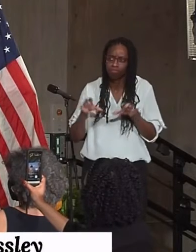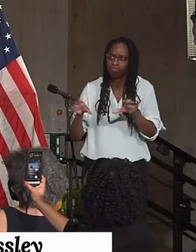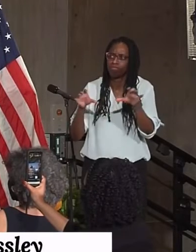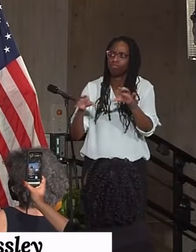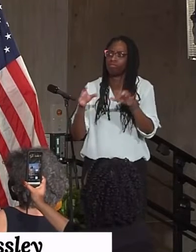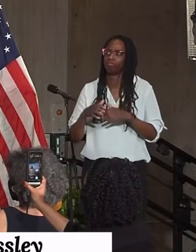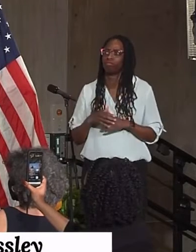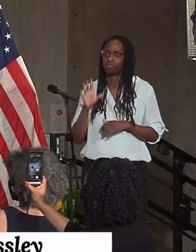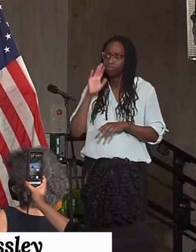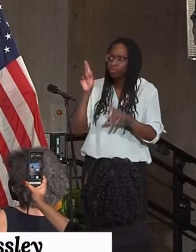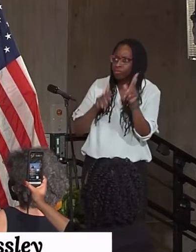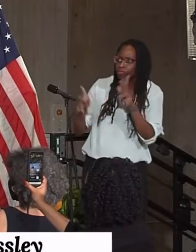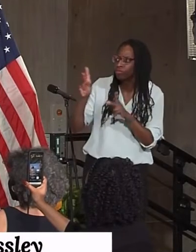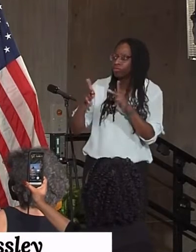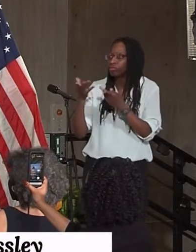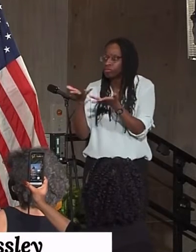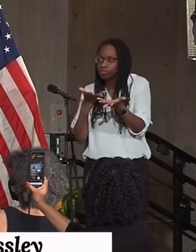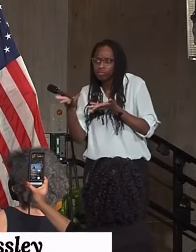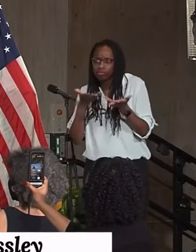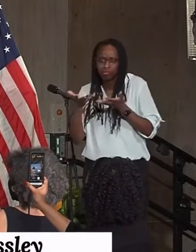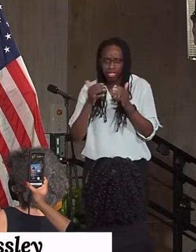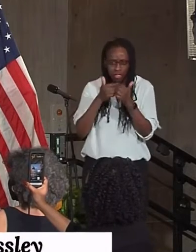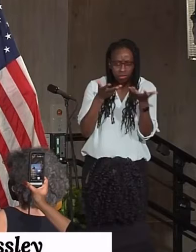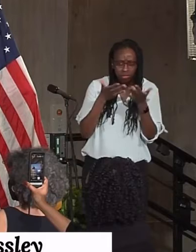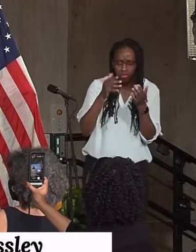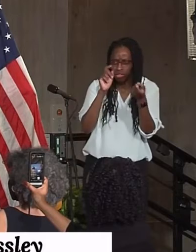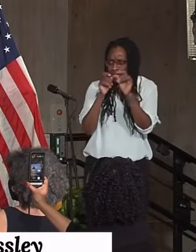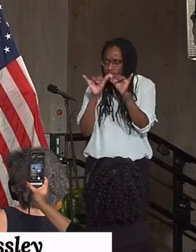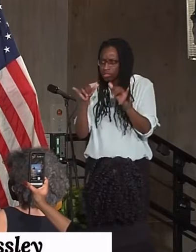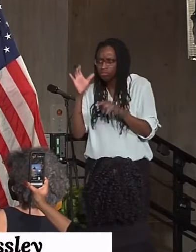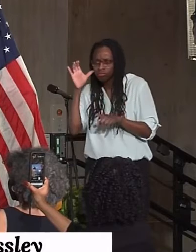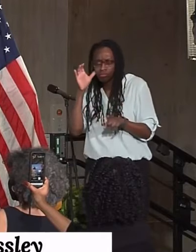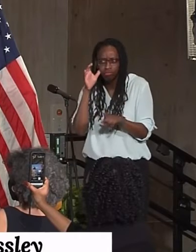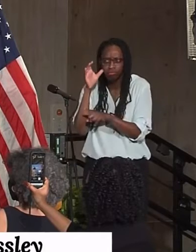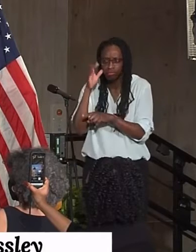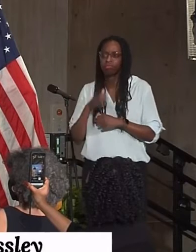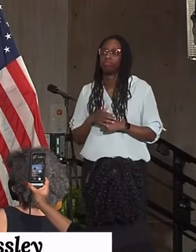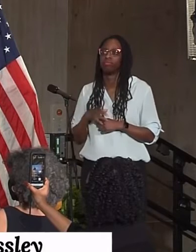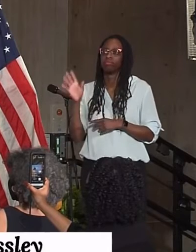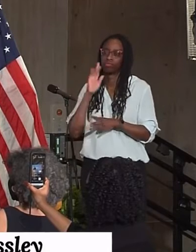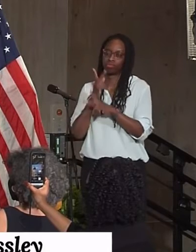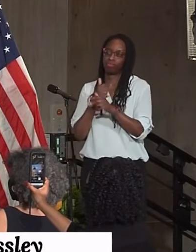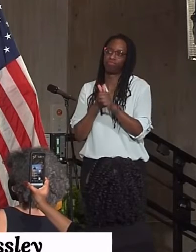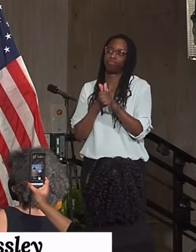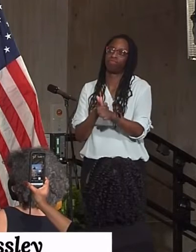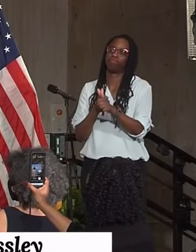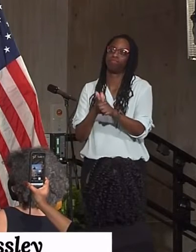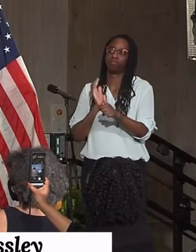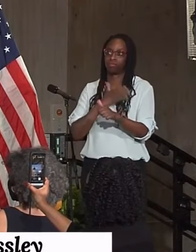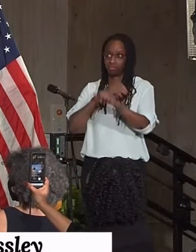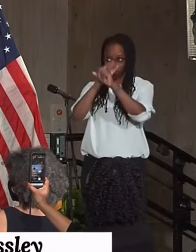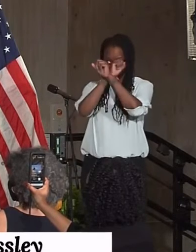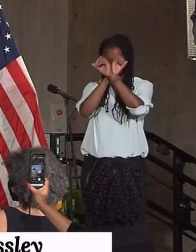highest ideals which it espouses. Boston is recovering from a global pandemic